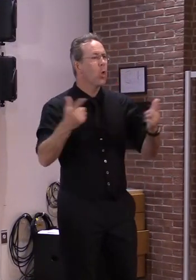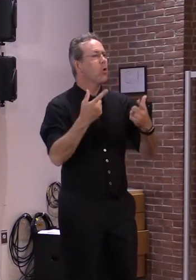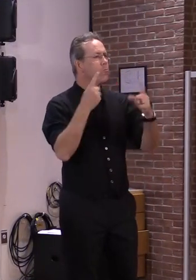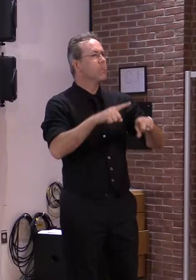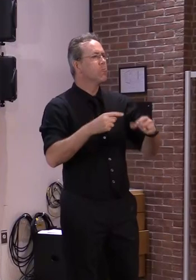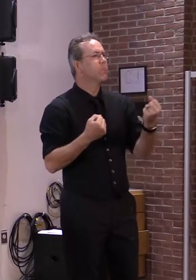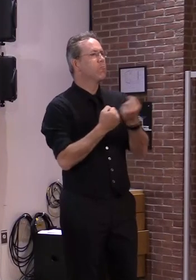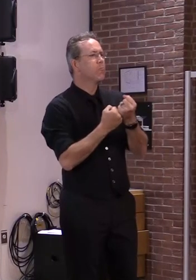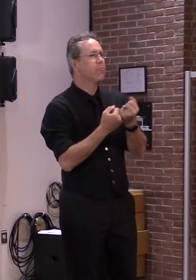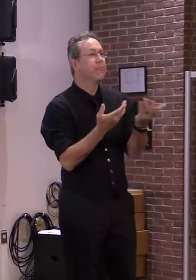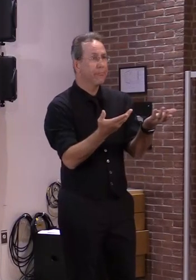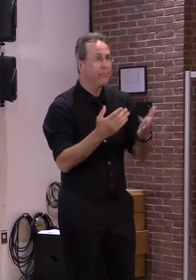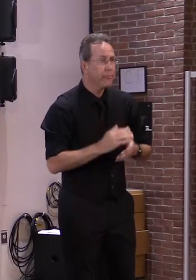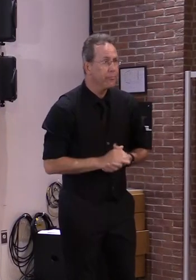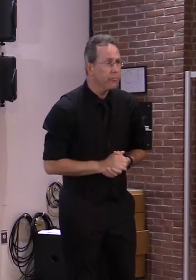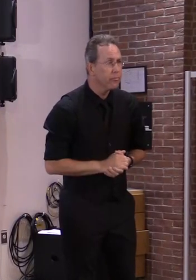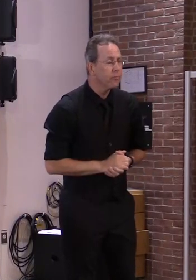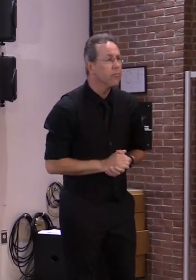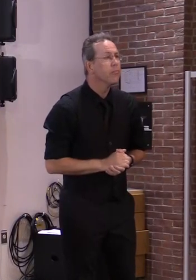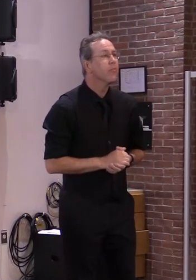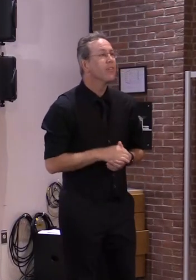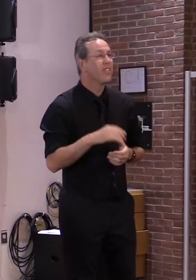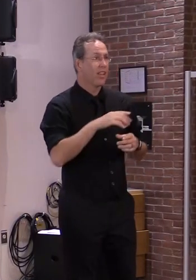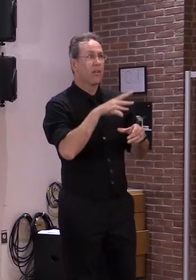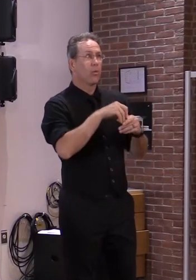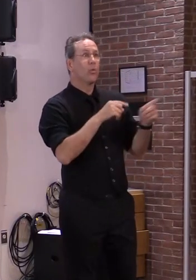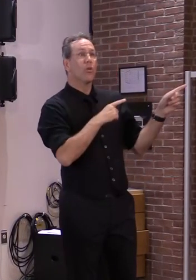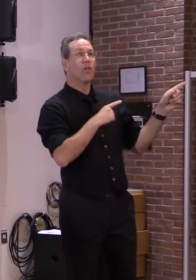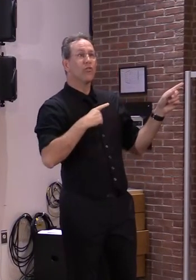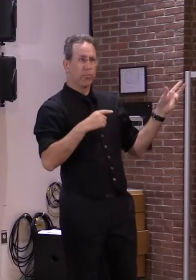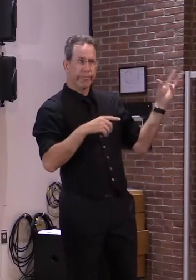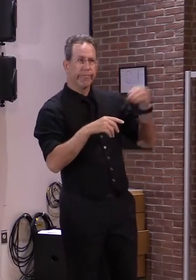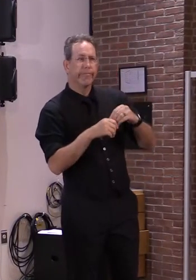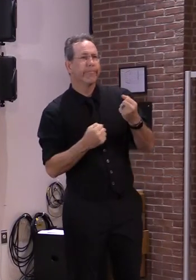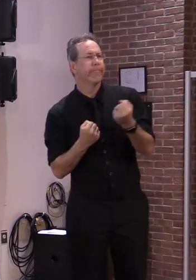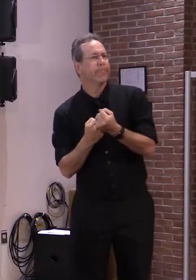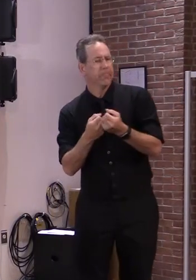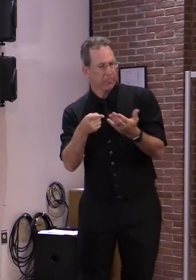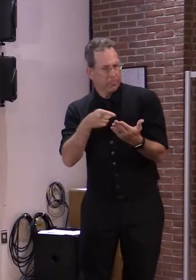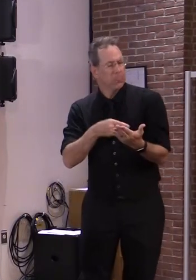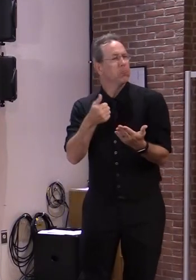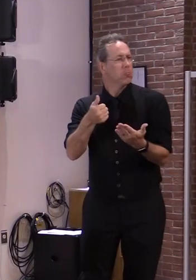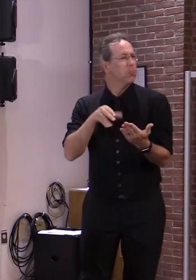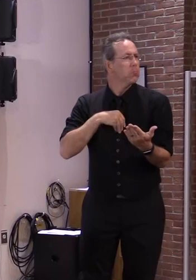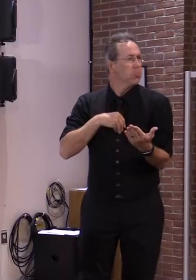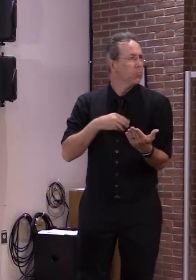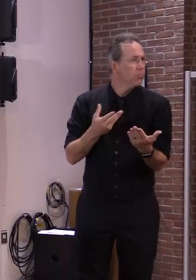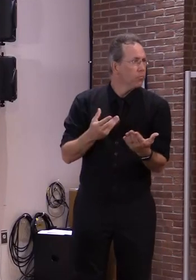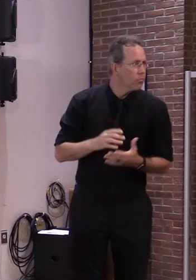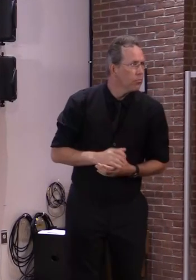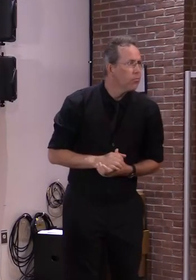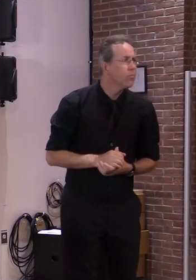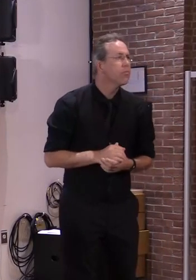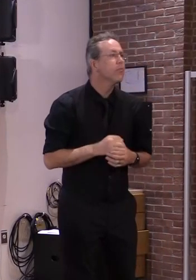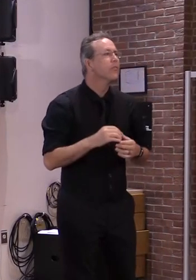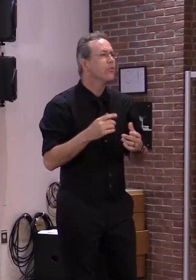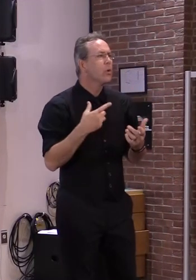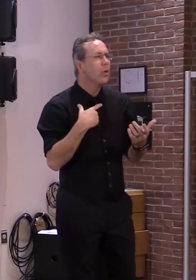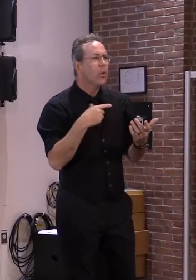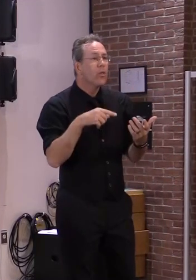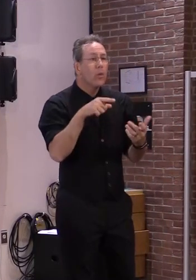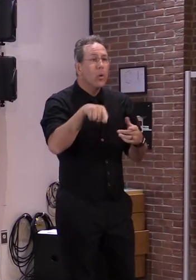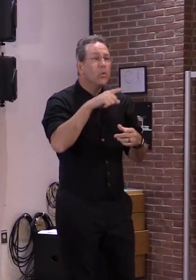going back to where it was pre-pandemic. We're actually going to expand eligibility in